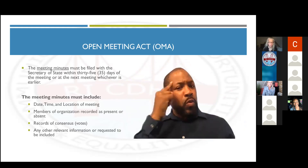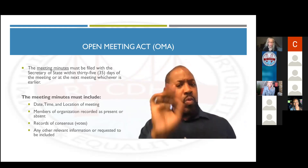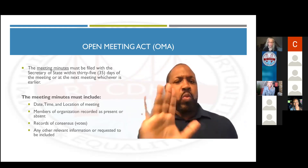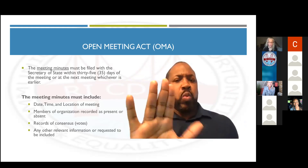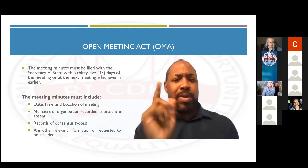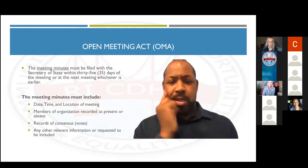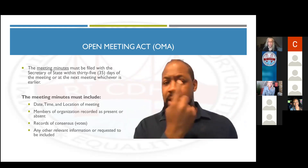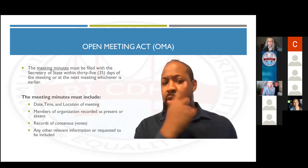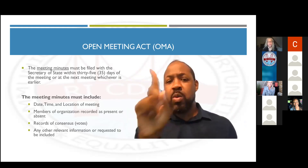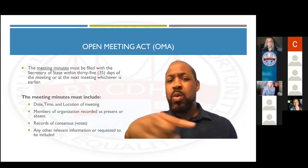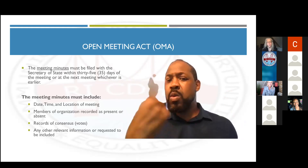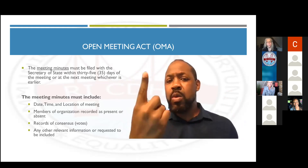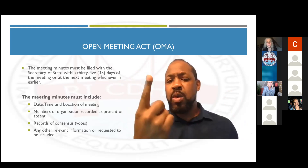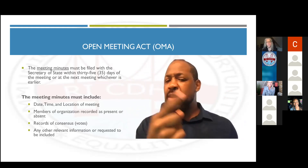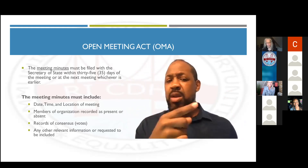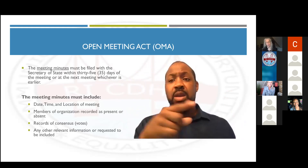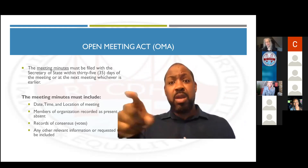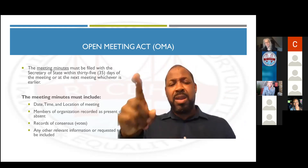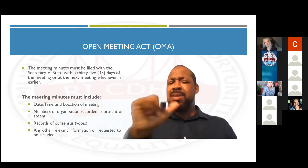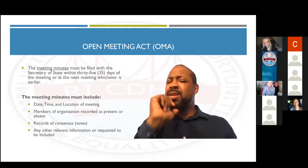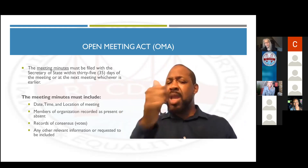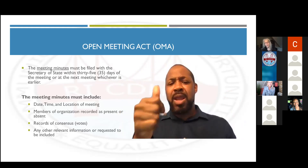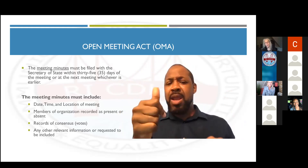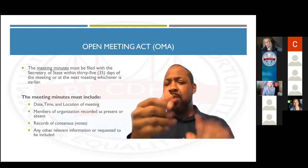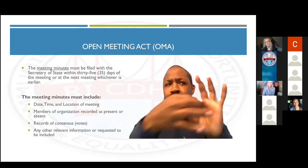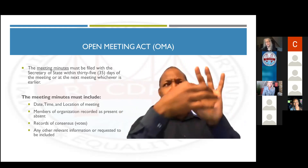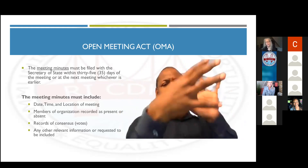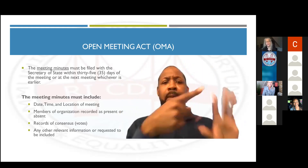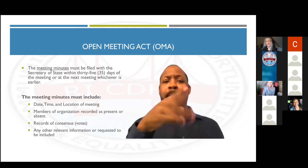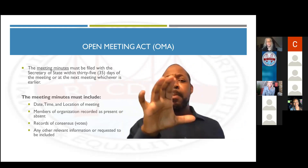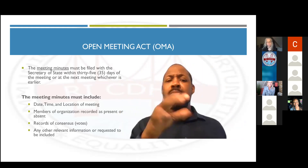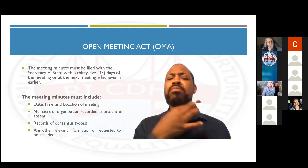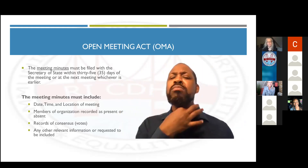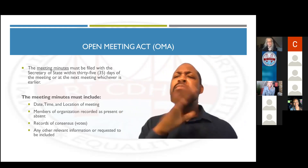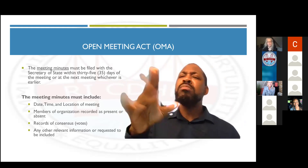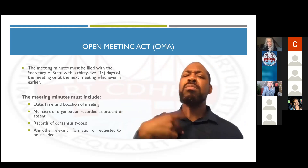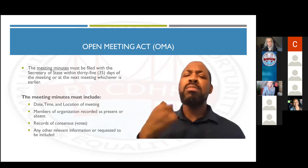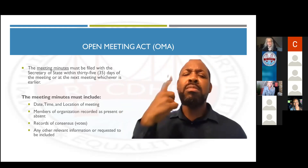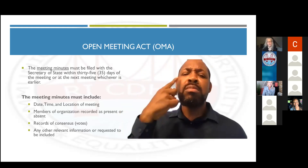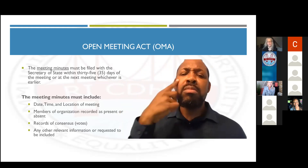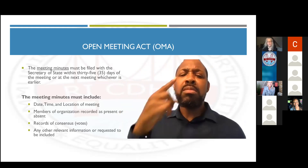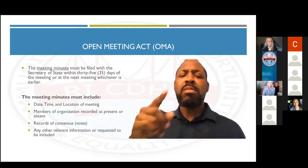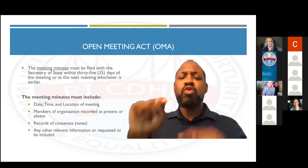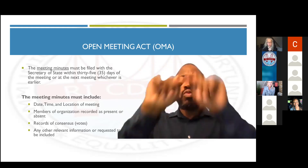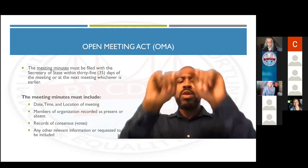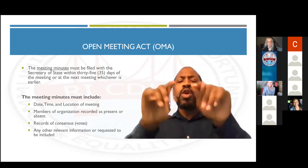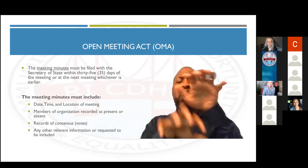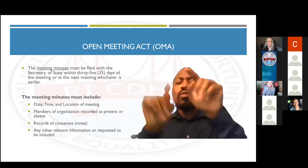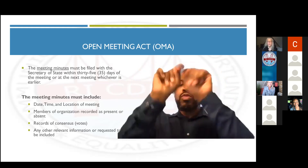the meeting is. The transcript is for your eyes only, so the captioned record of the meeting can't be made